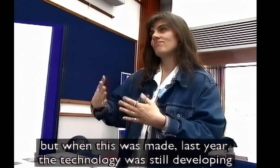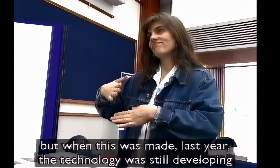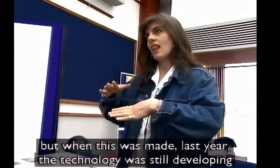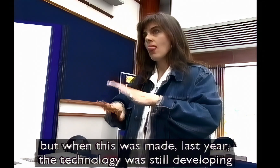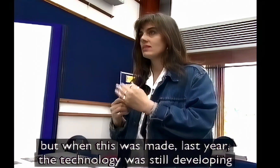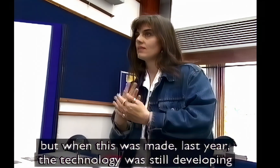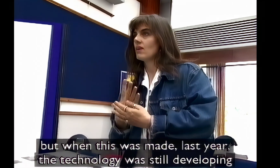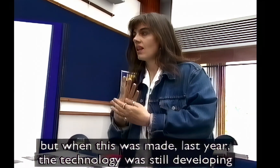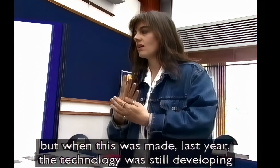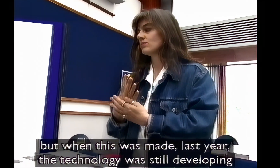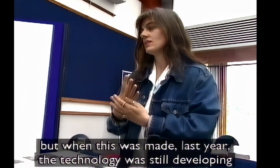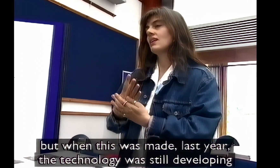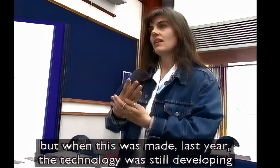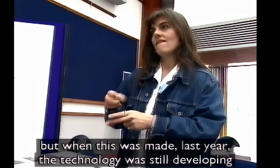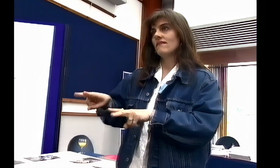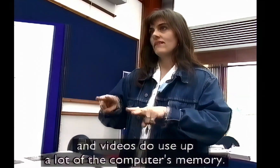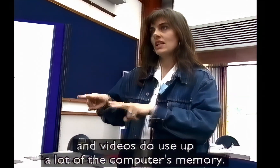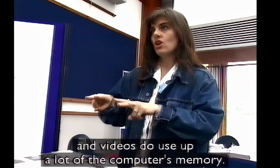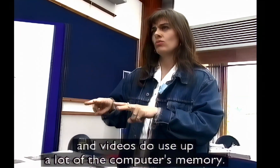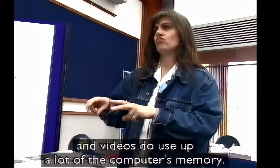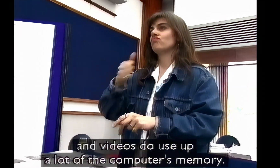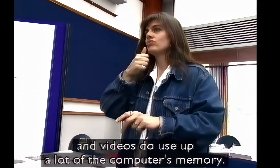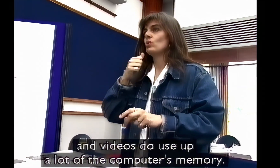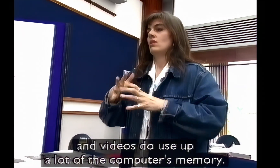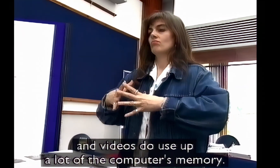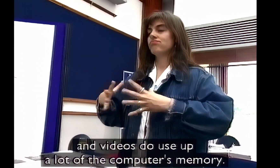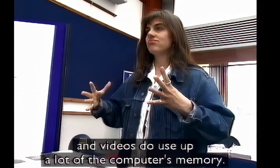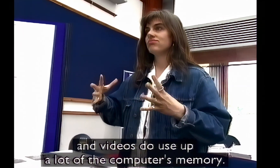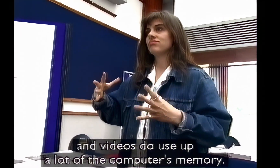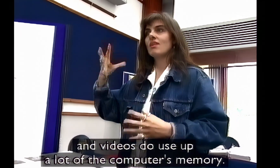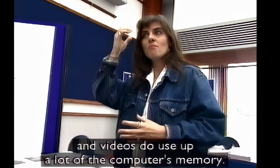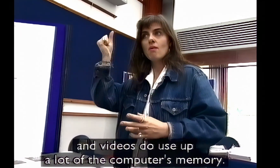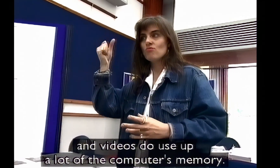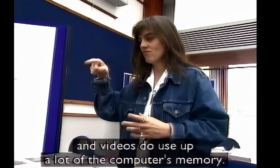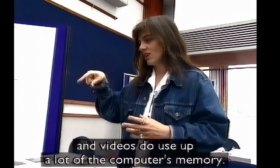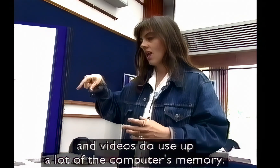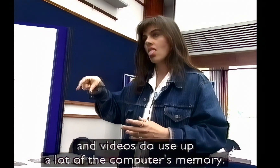the technology was still developing, and videos do use up a lot of the computer's memory.